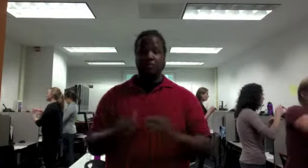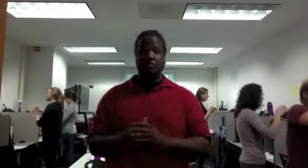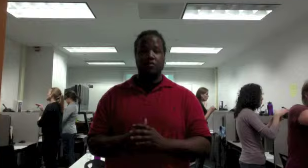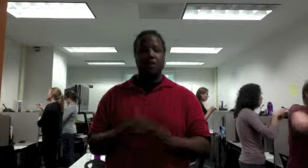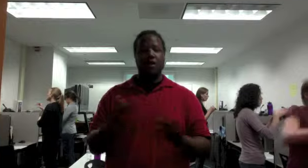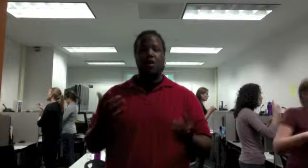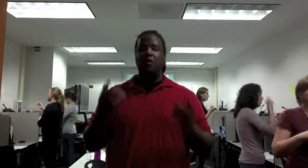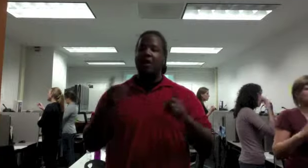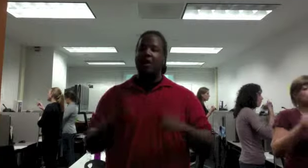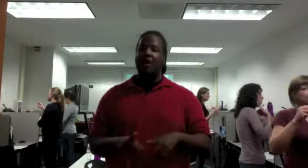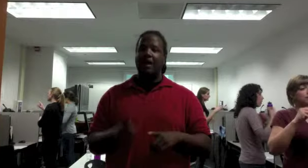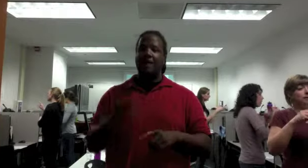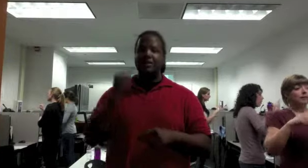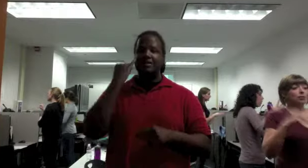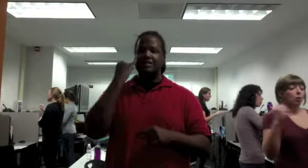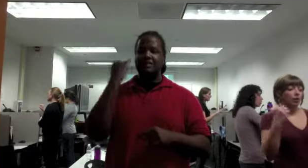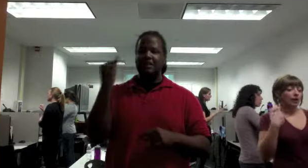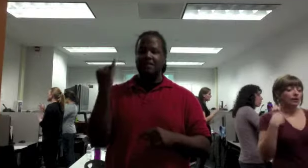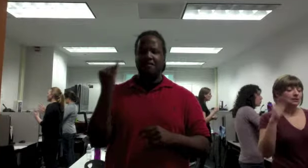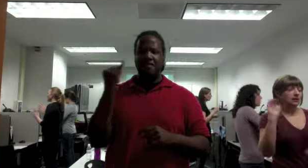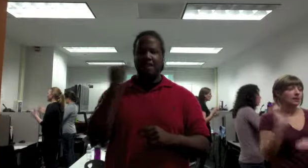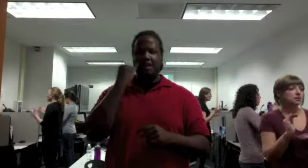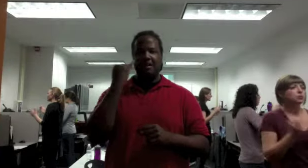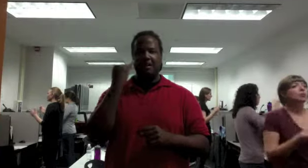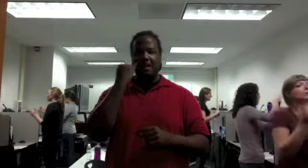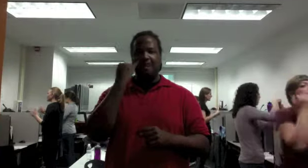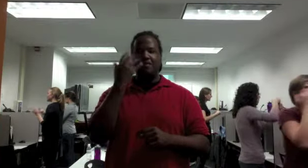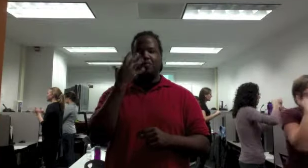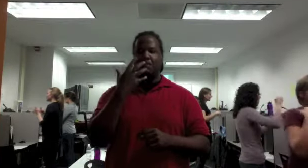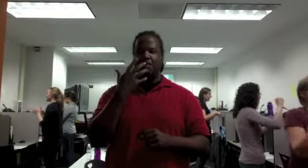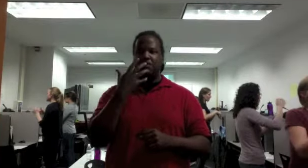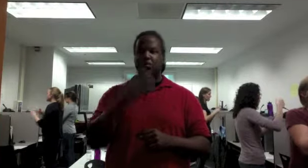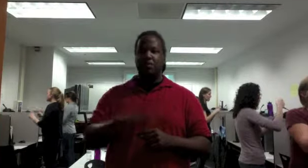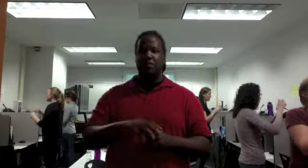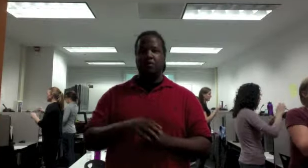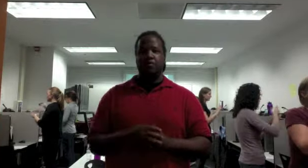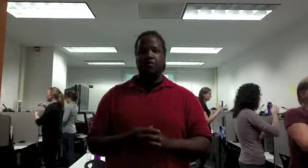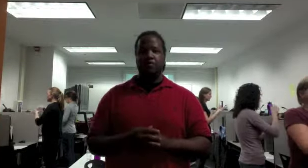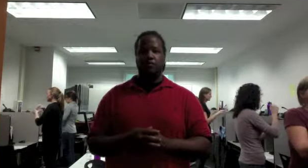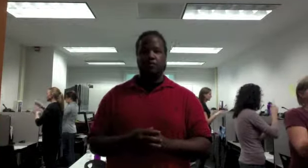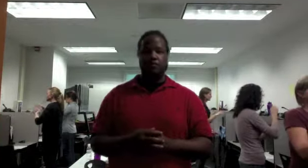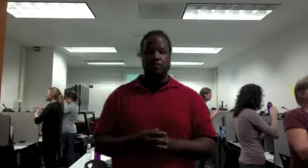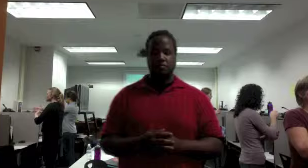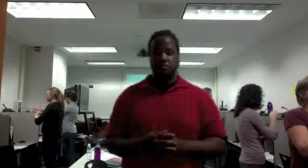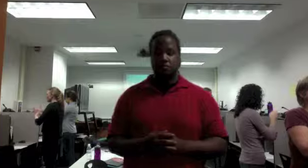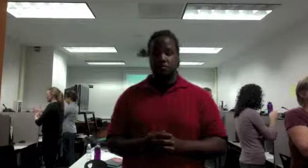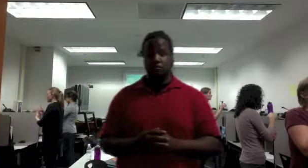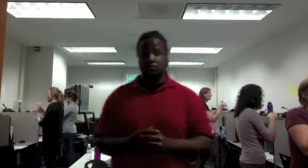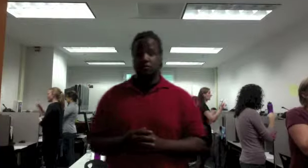molecules. If there's more space between the air molecules, what does that mean that you can put in those spaces?